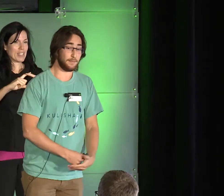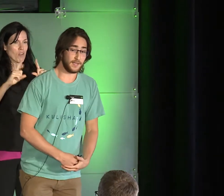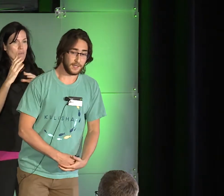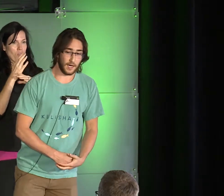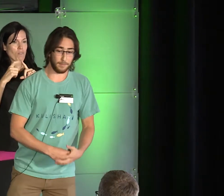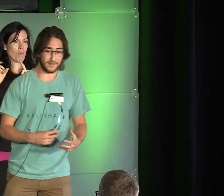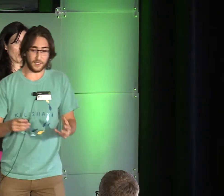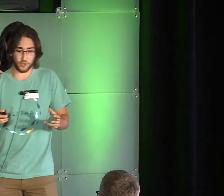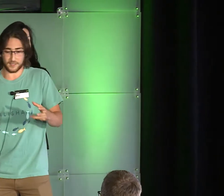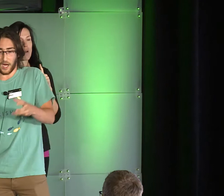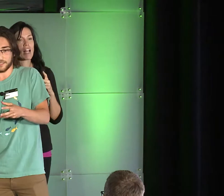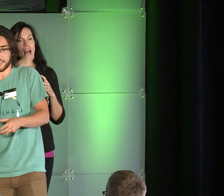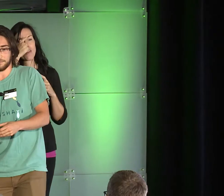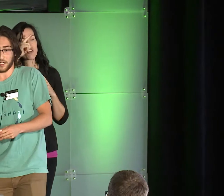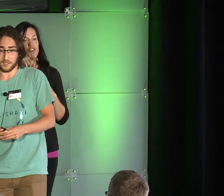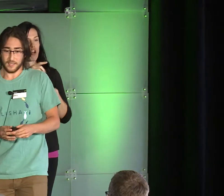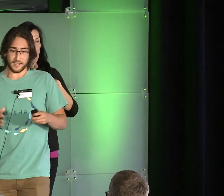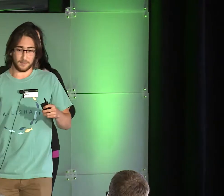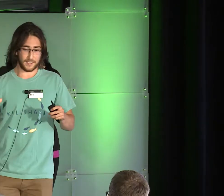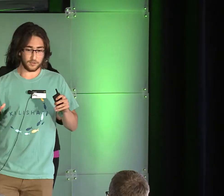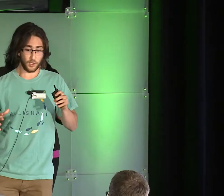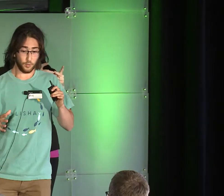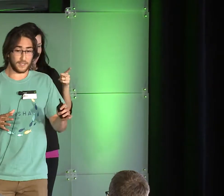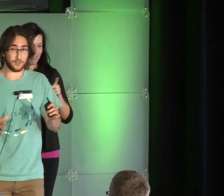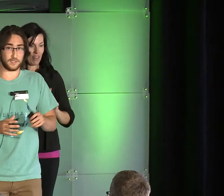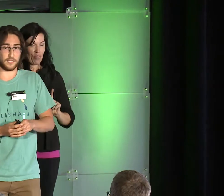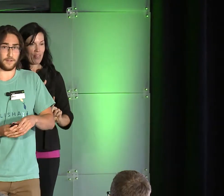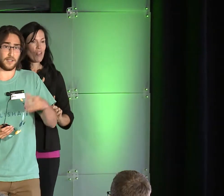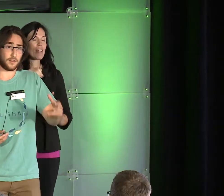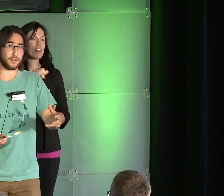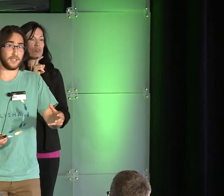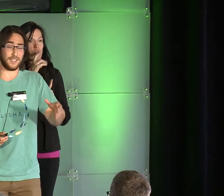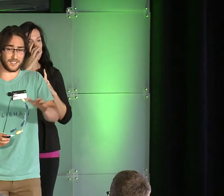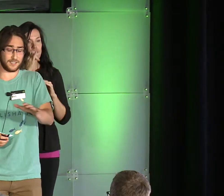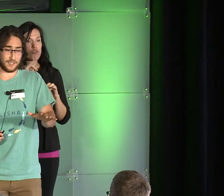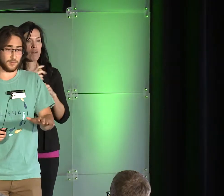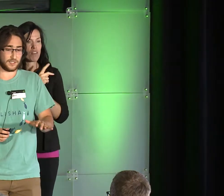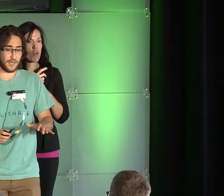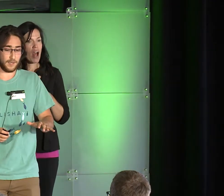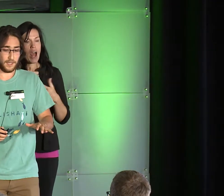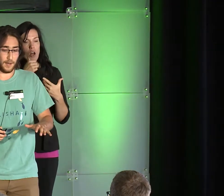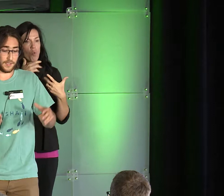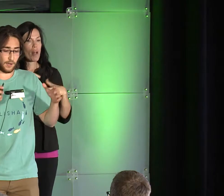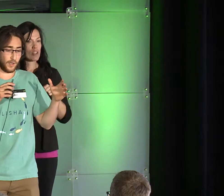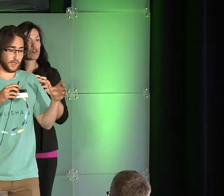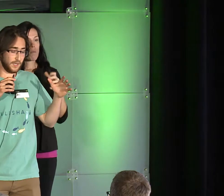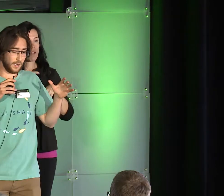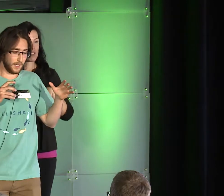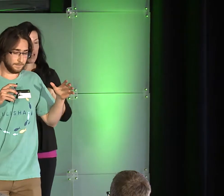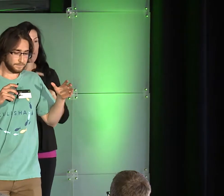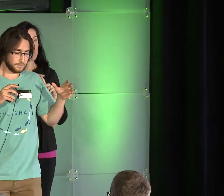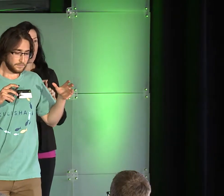from them. But I think just the on-site model is something that's really interesting to figure out. Another thing, and not to take too much time, but is that